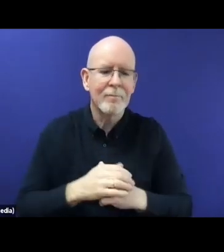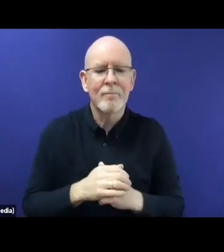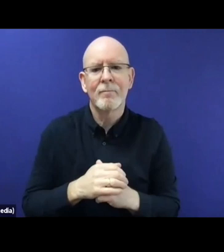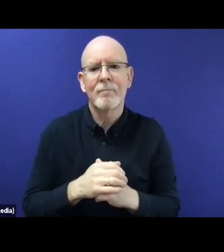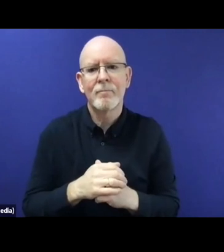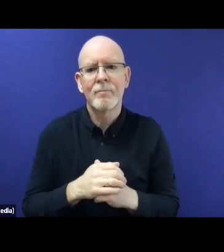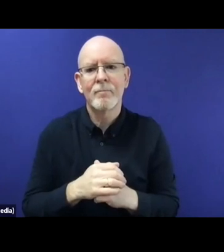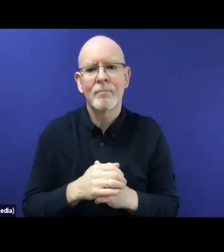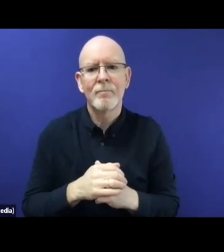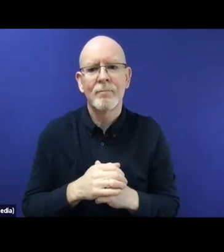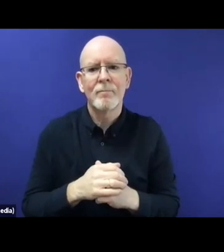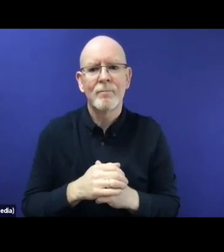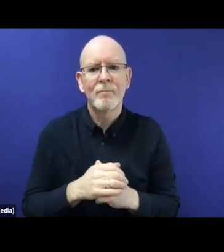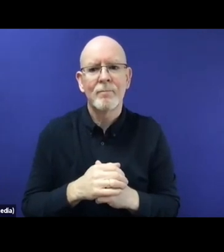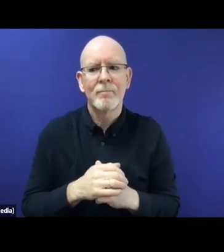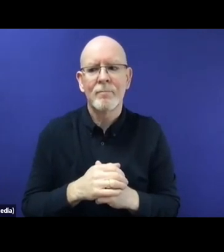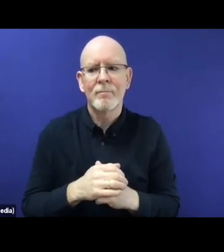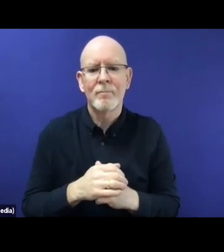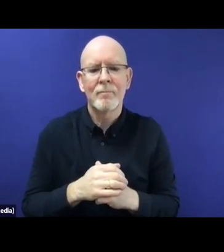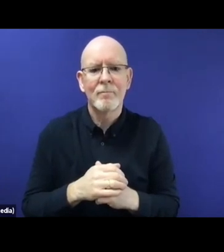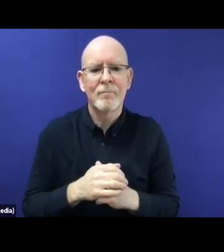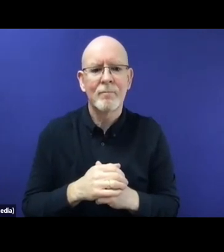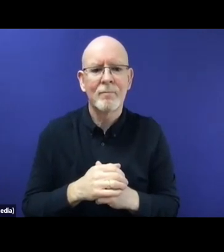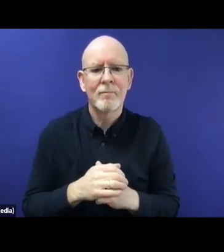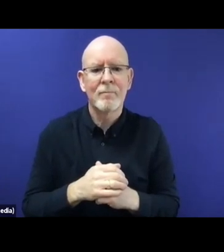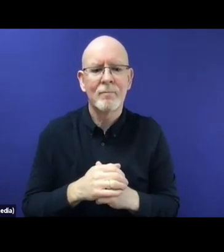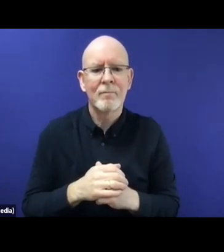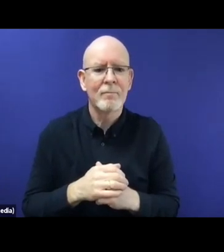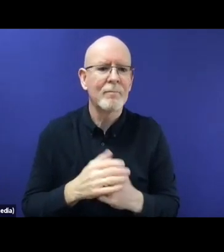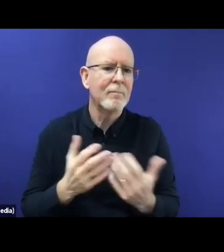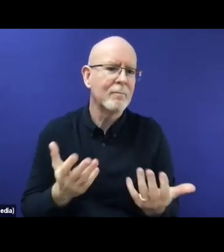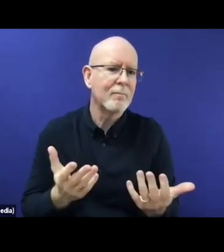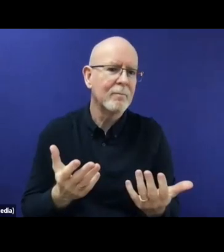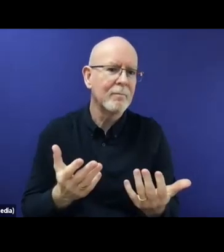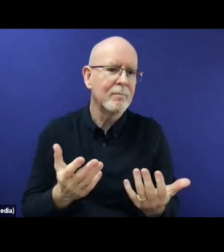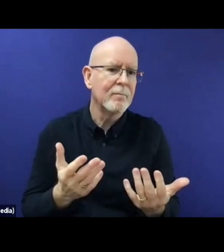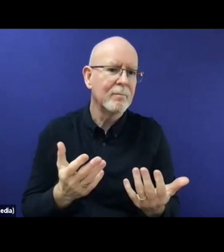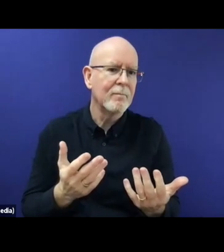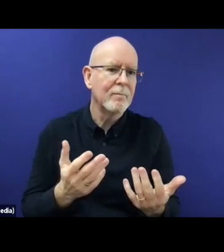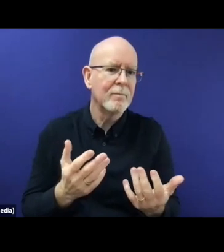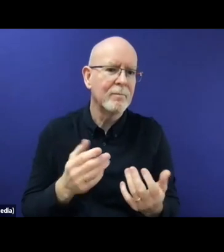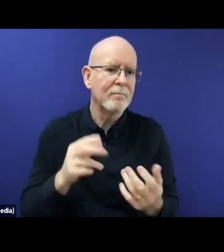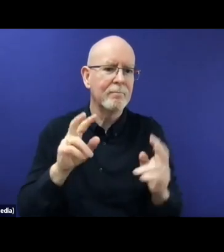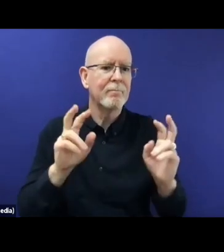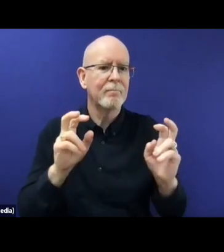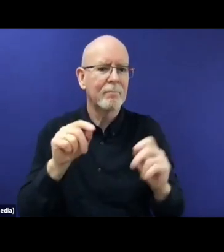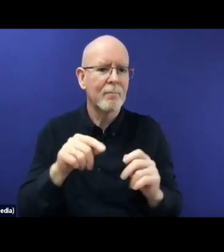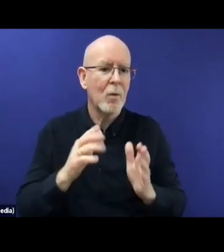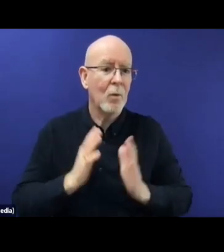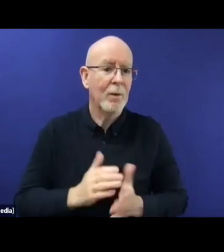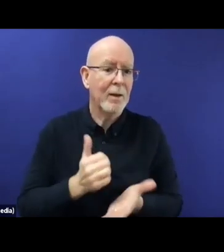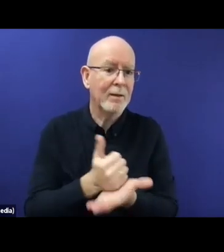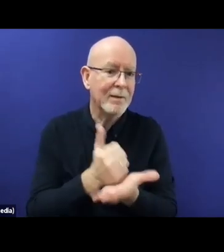of refugees, and therefore an understanding that then can drive much better policy formulation